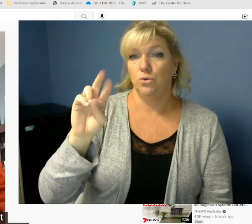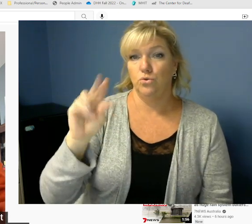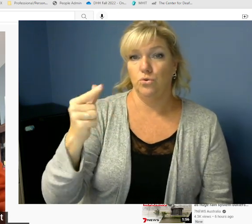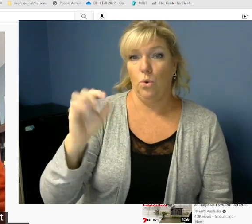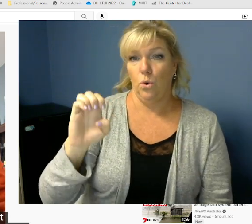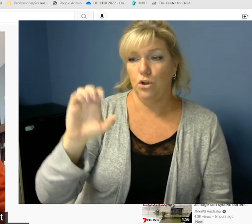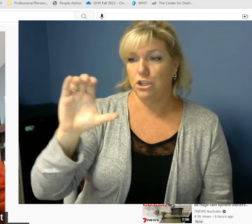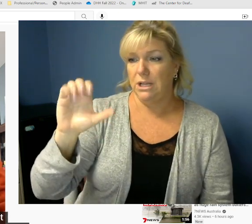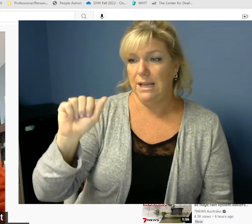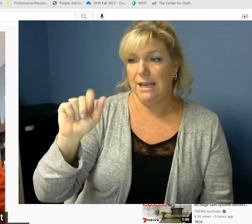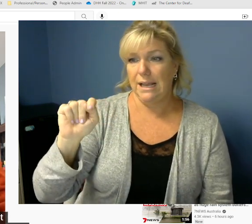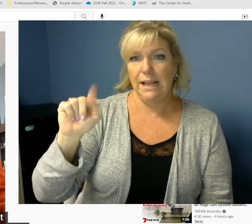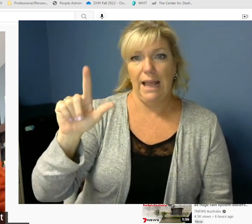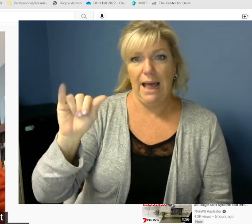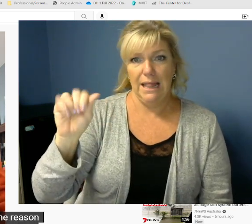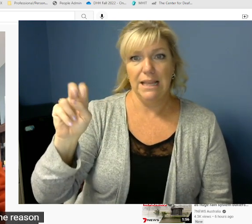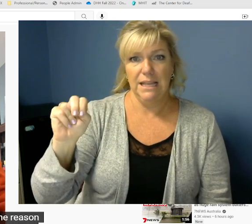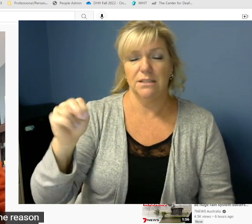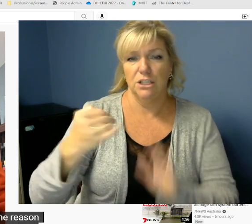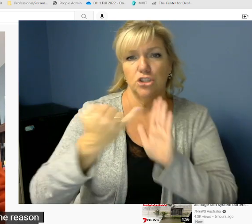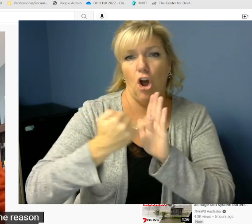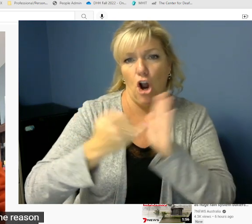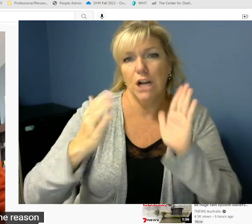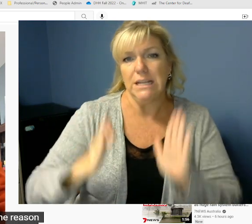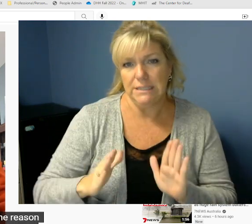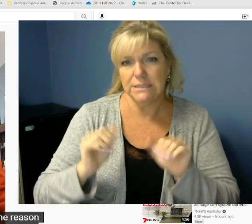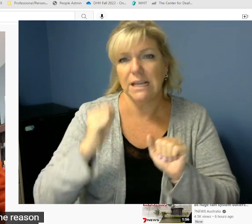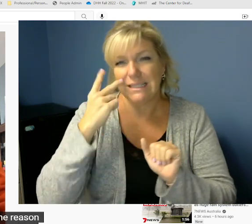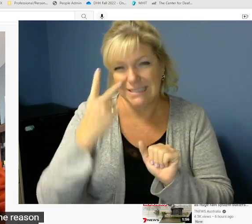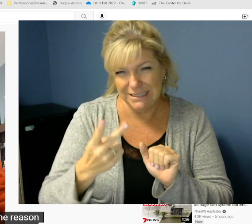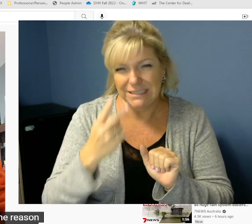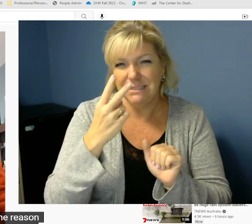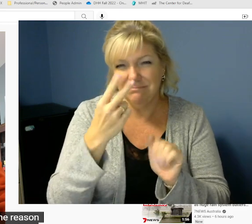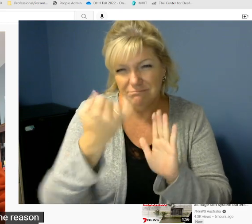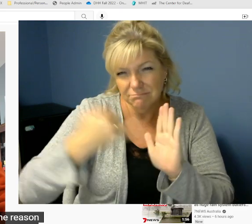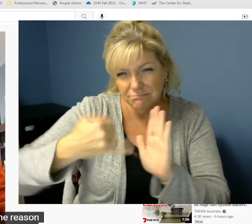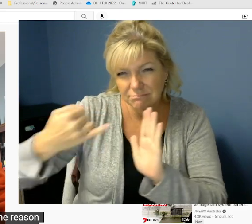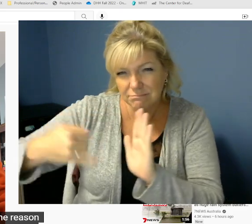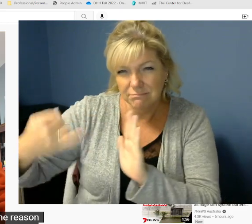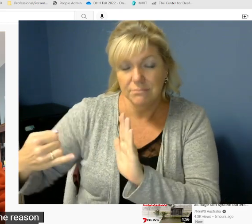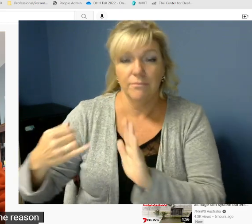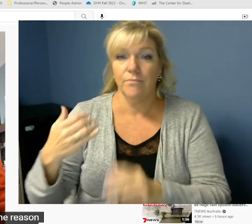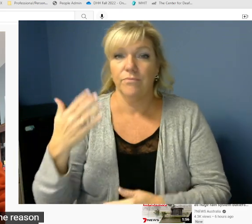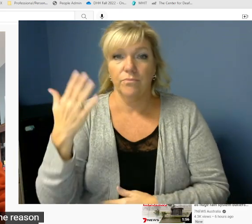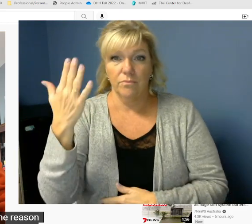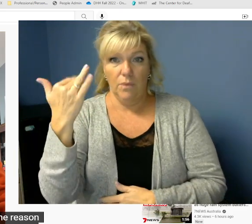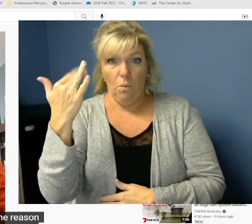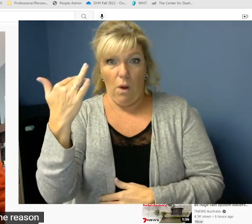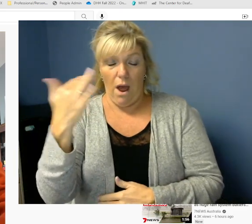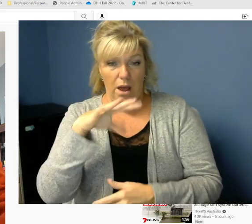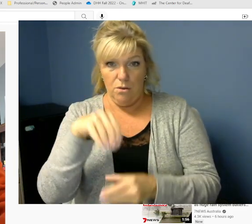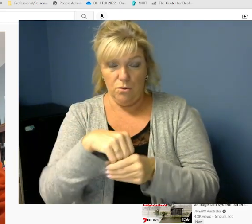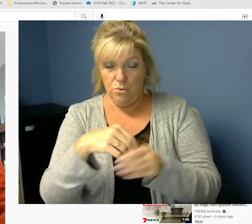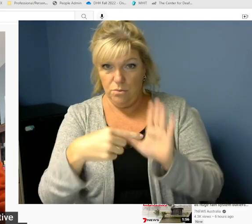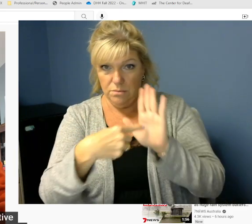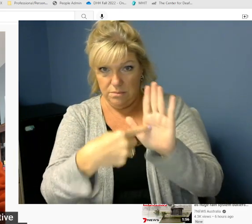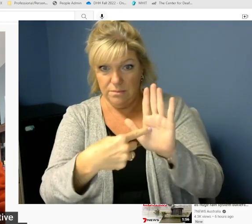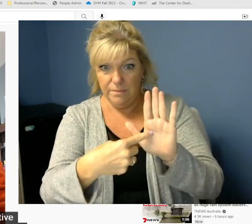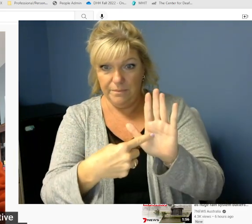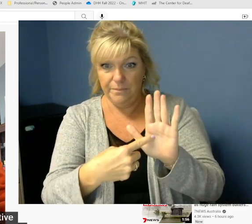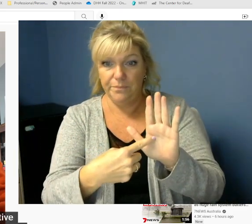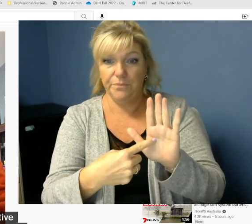I'm not sure on the pronunciation of his name, but you have his artworks, and the reason those are there is it just sort of shows that